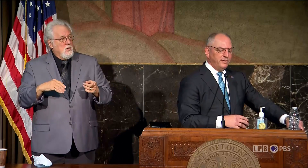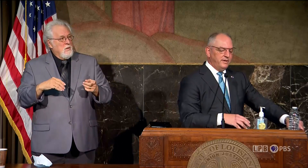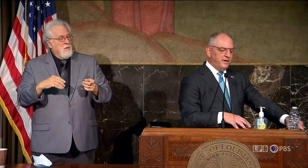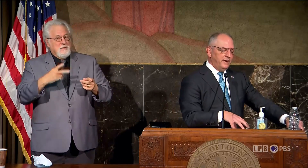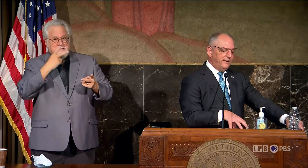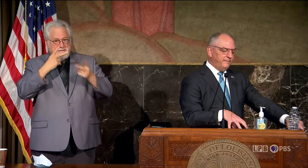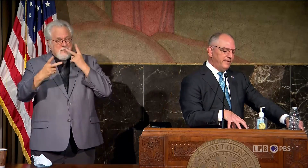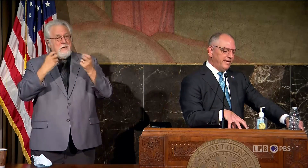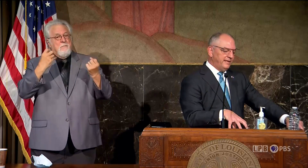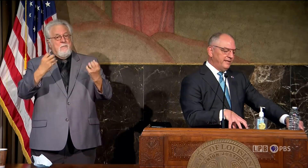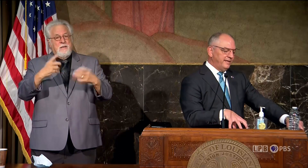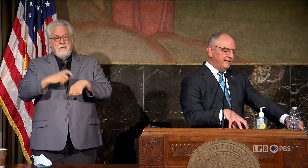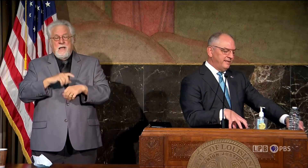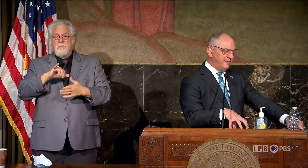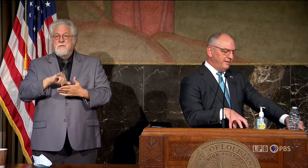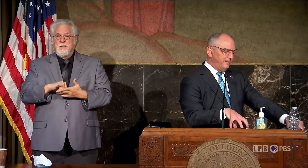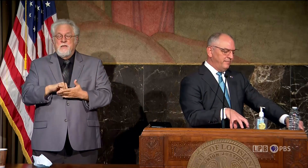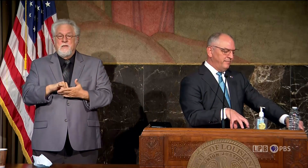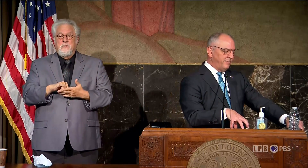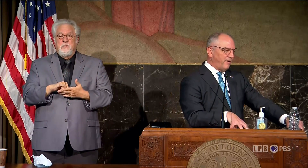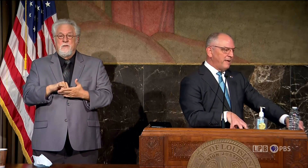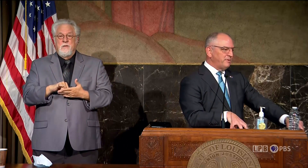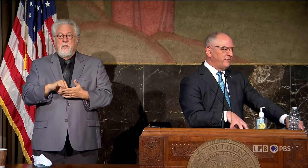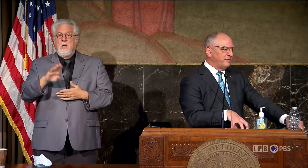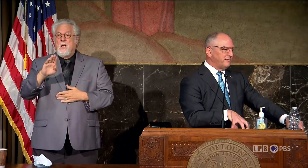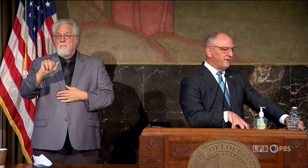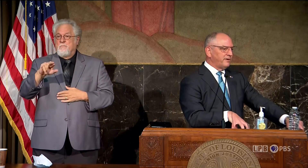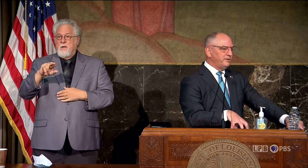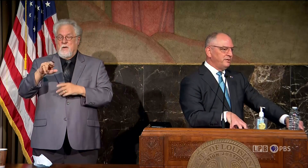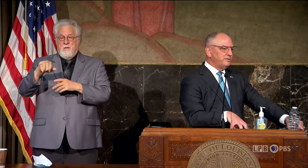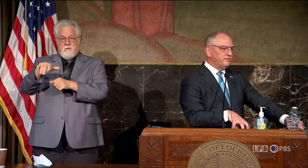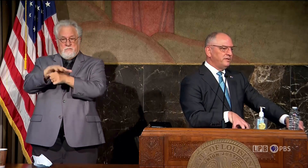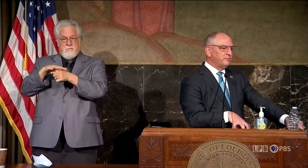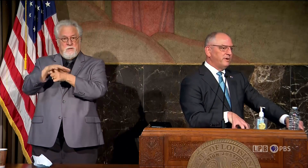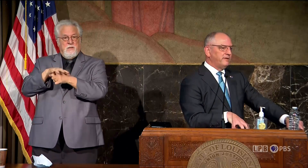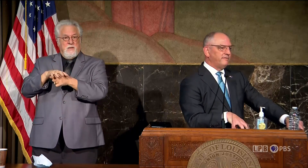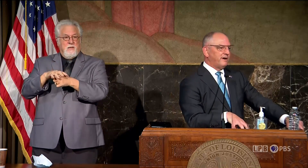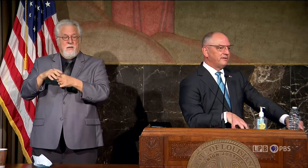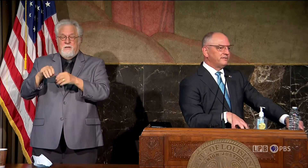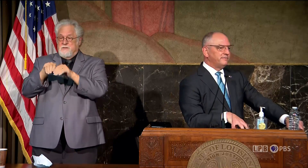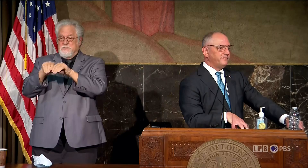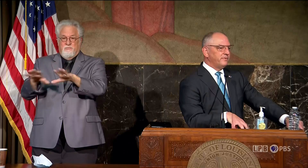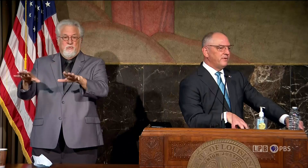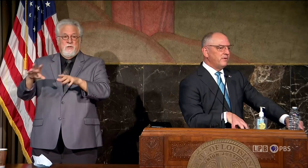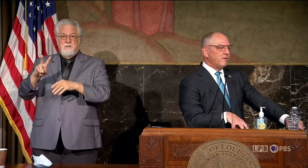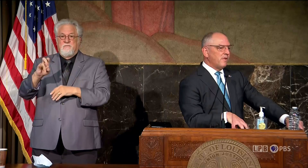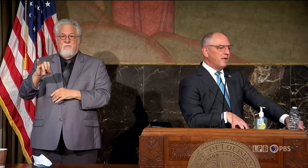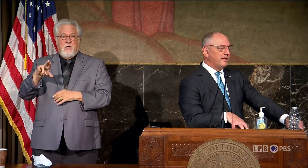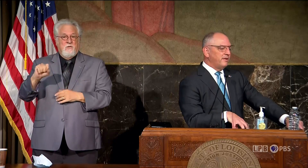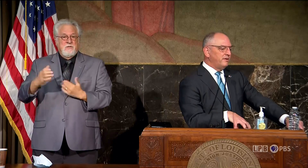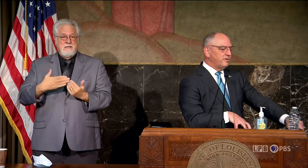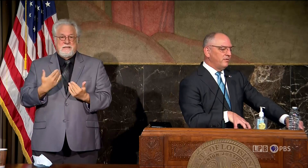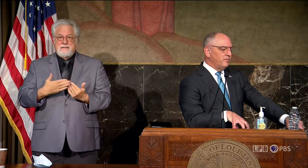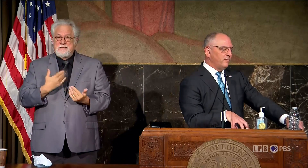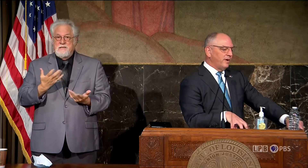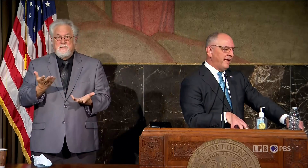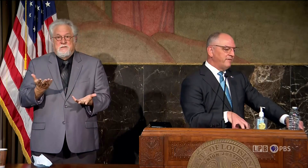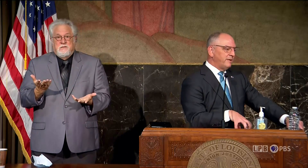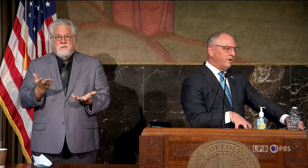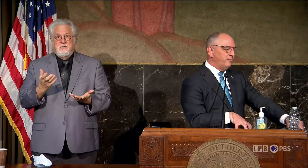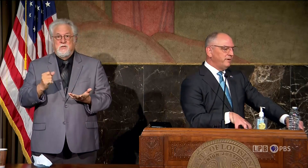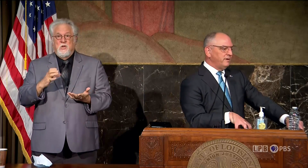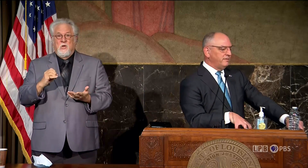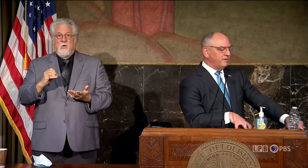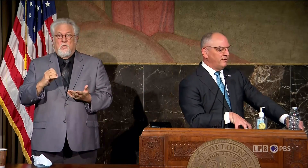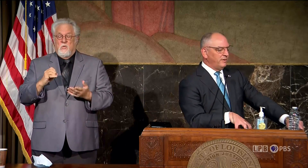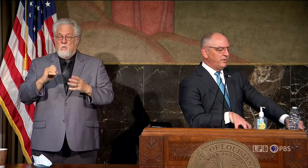times, that bar atmospheres are very conducive to the spread of the virus. And so having